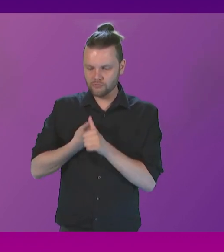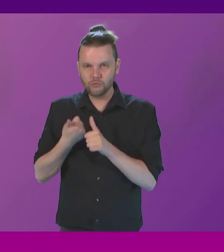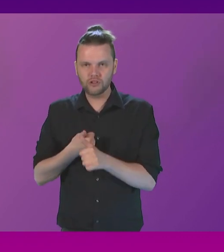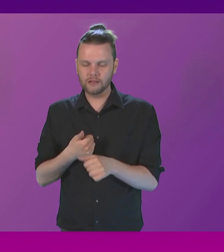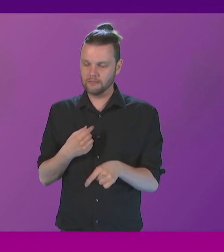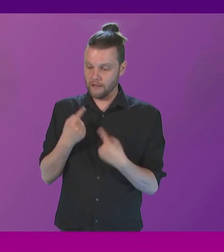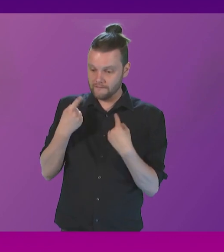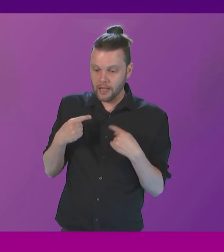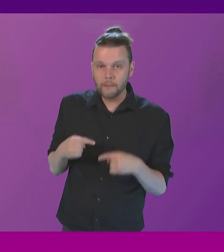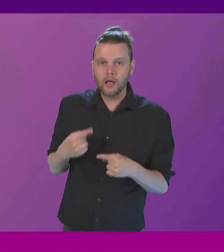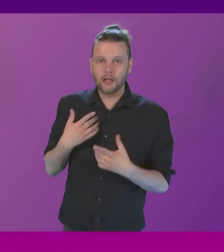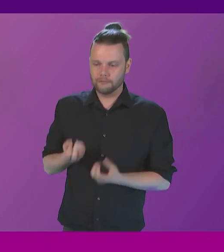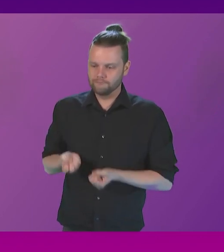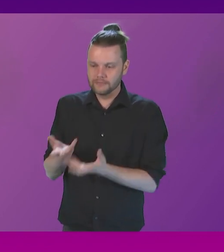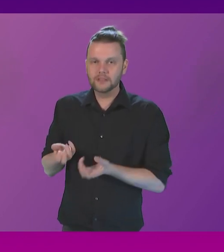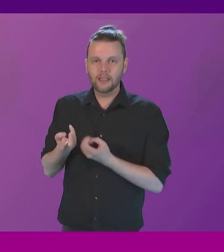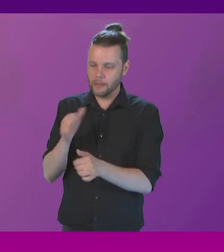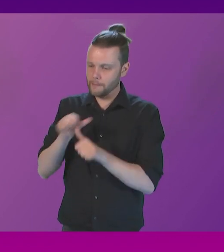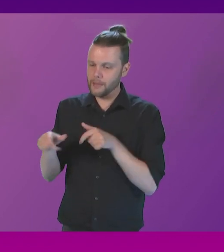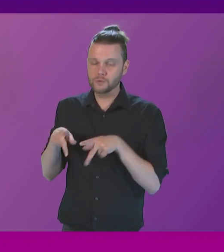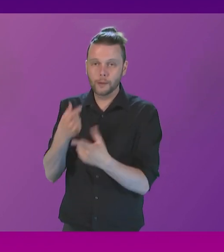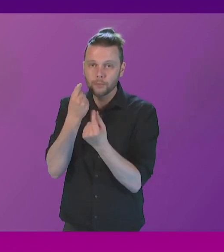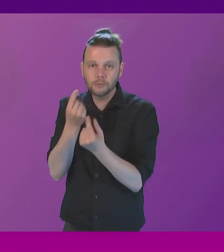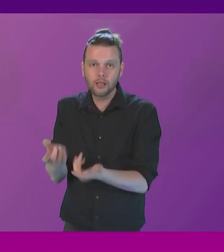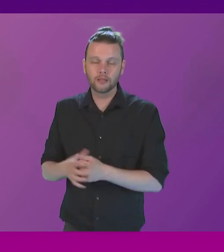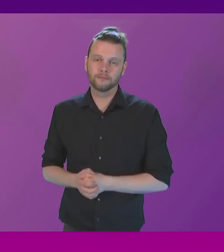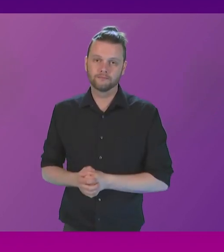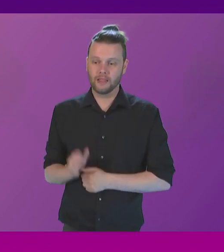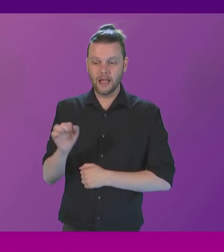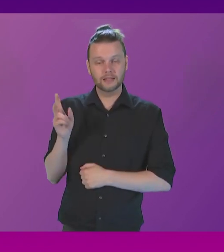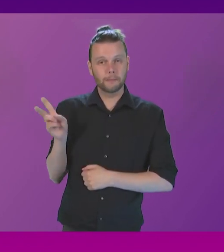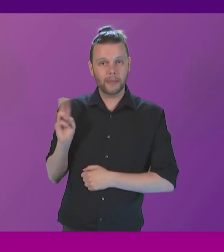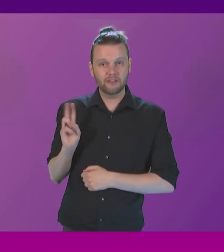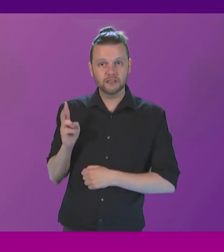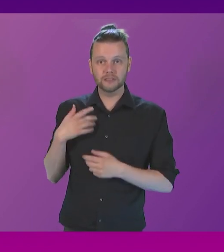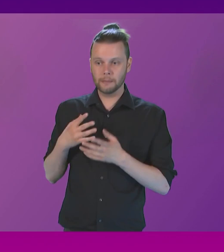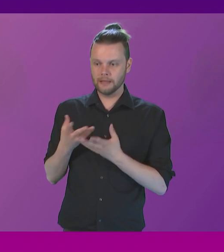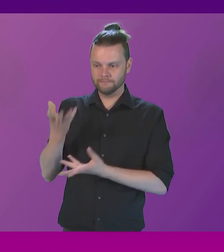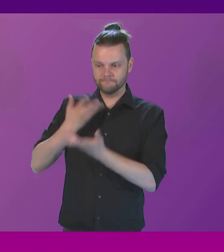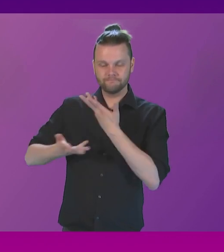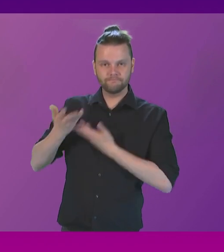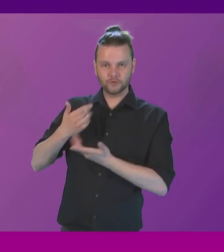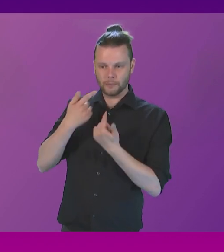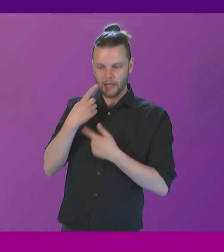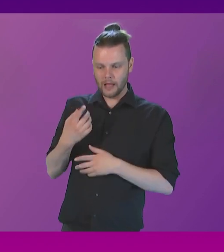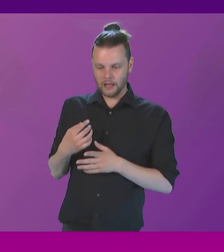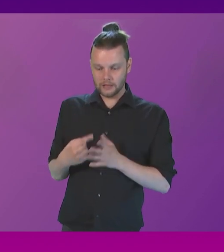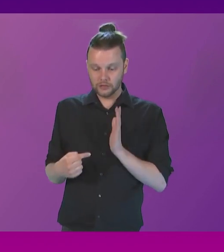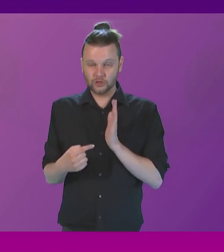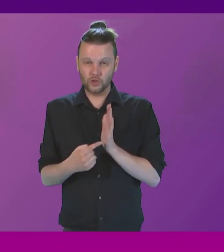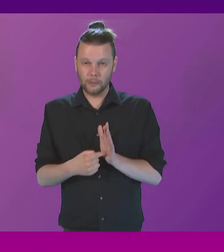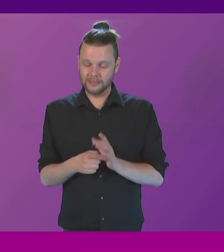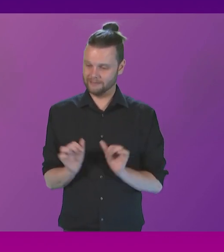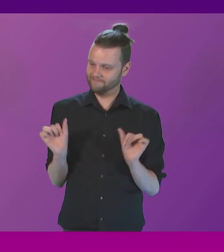available and delivered as well as possible. His parents have expressed to me that Thomas shows little